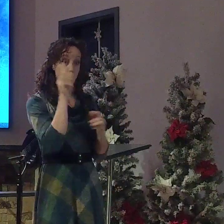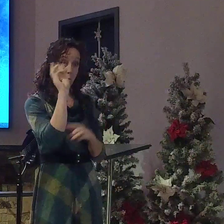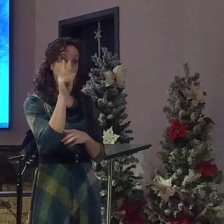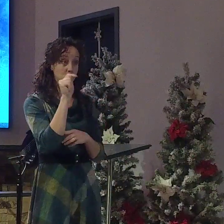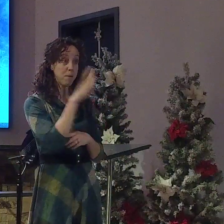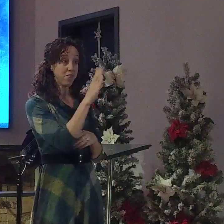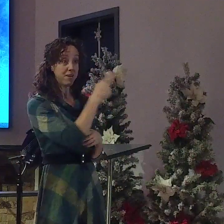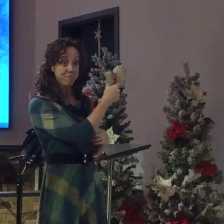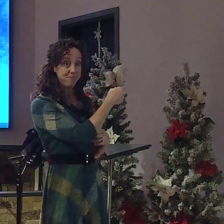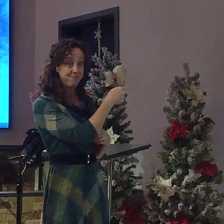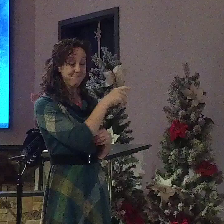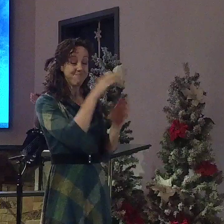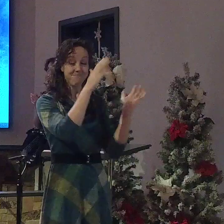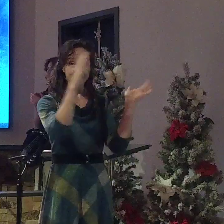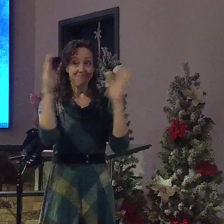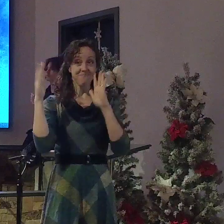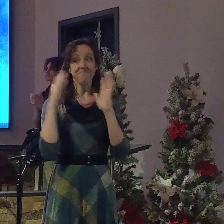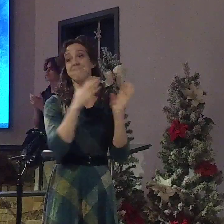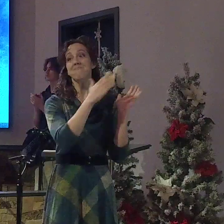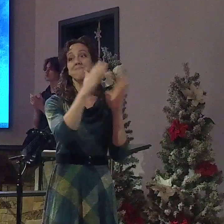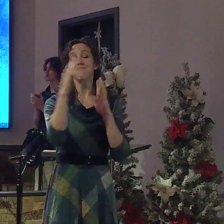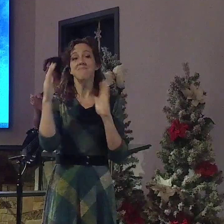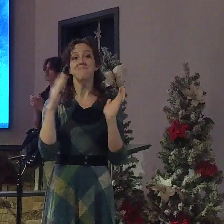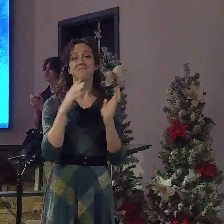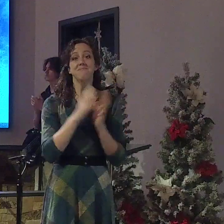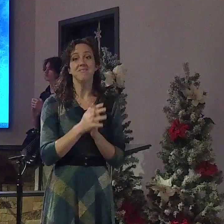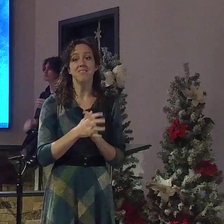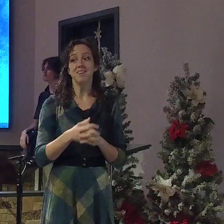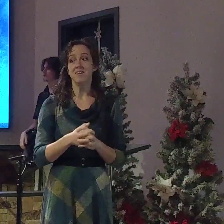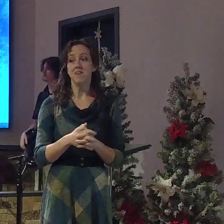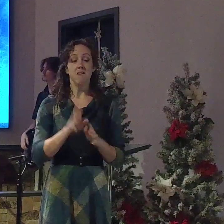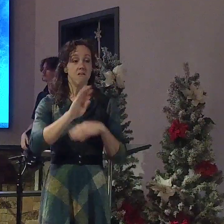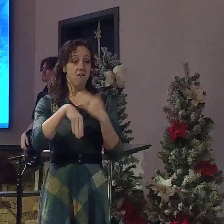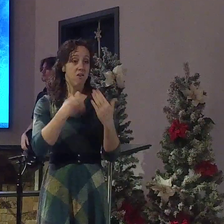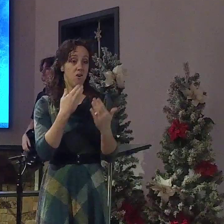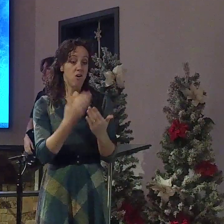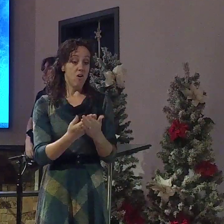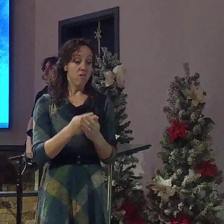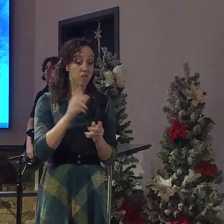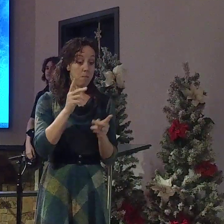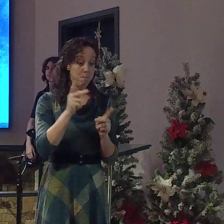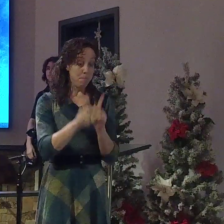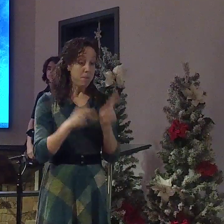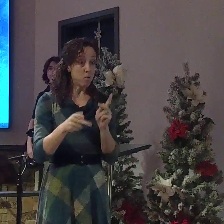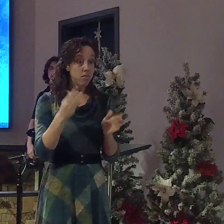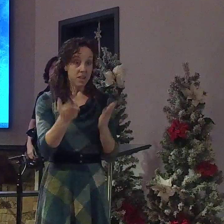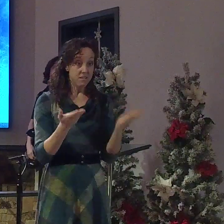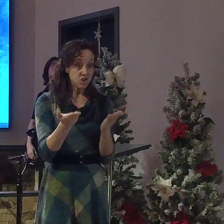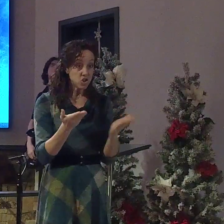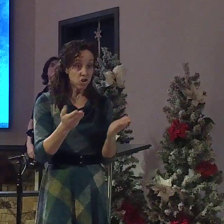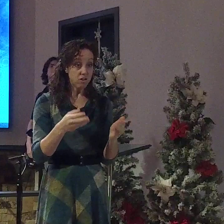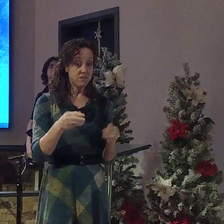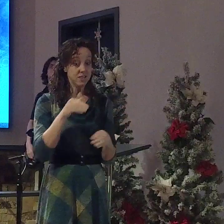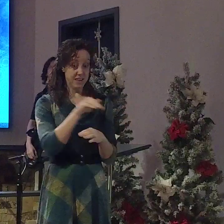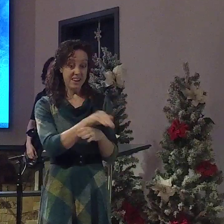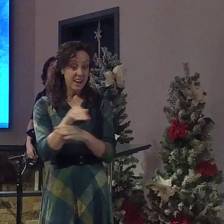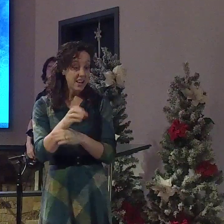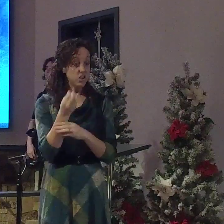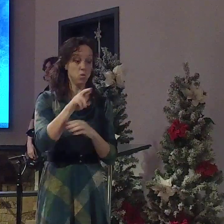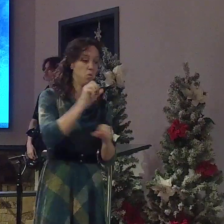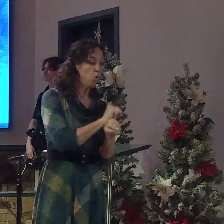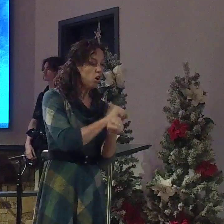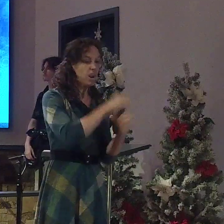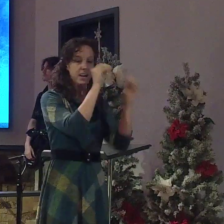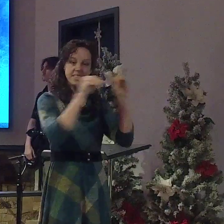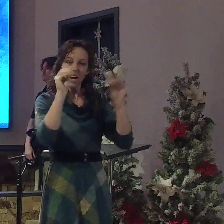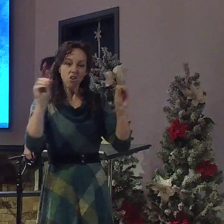do have a few announcements. Let me grab my notes. So, Walk Through Bethlehem has been in full swing. Huh? Hasn't it been wonderful so